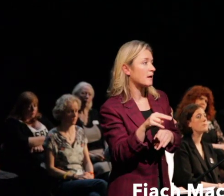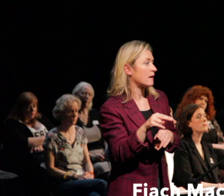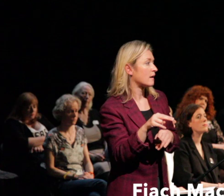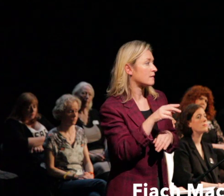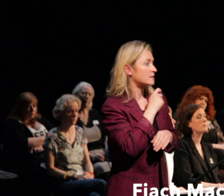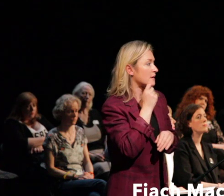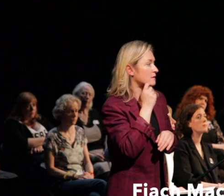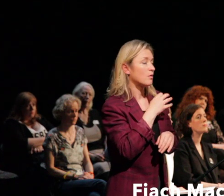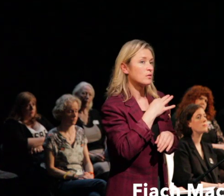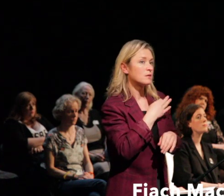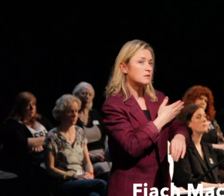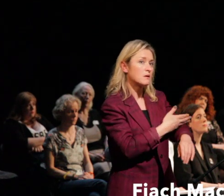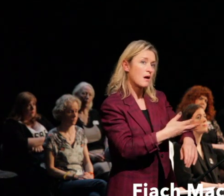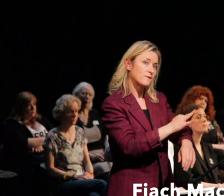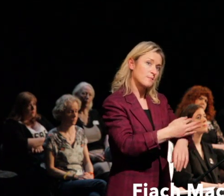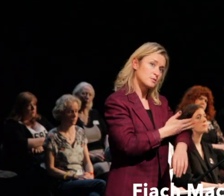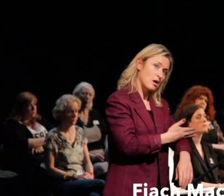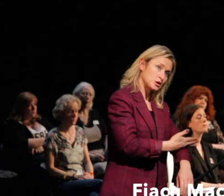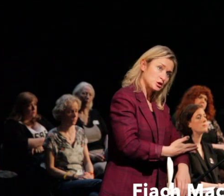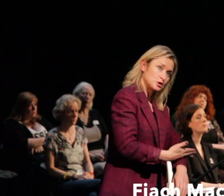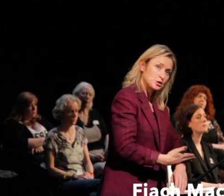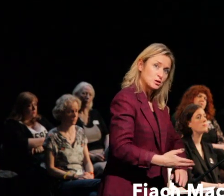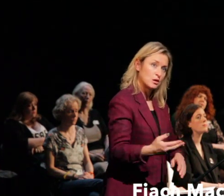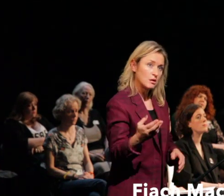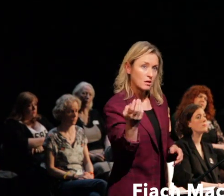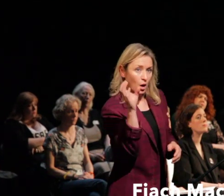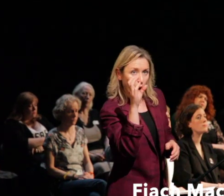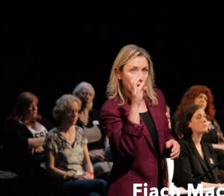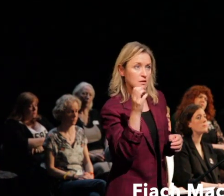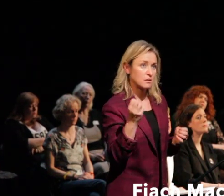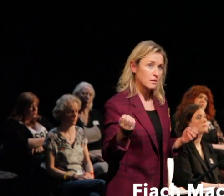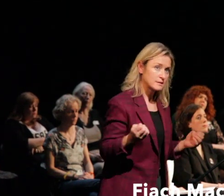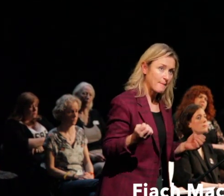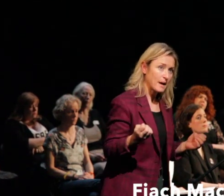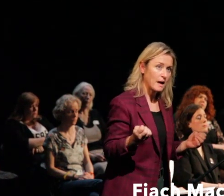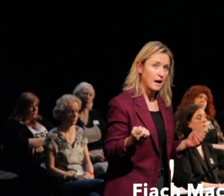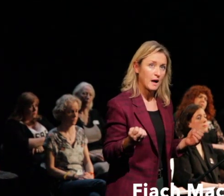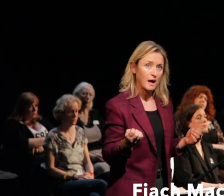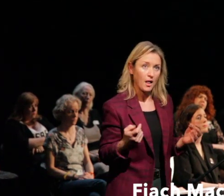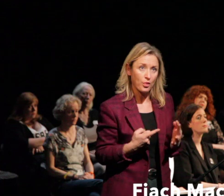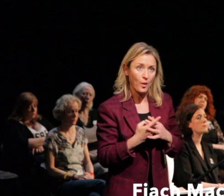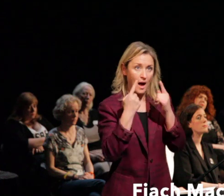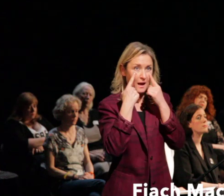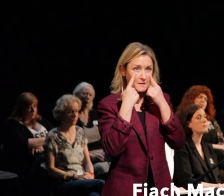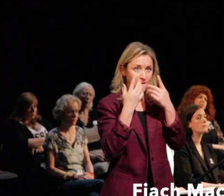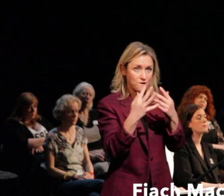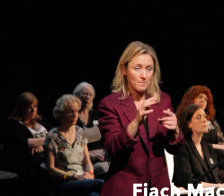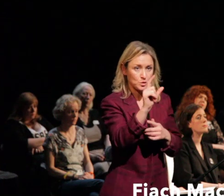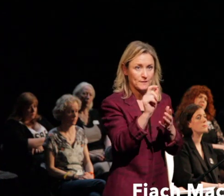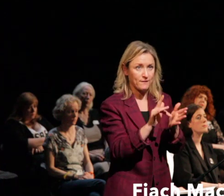good idea to start from scratch and start to re-look and re-examine through contemporary eyes, through other